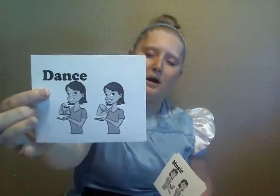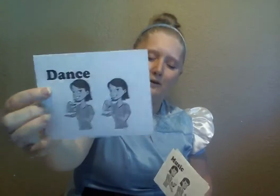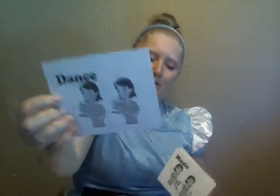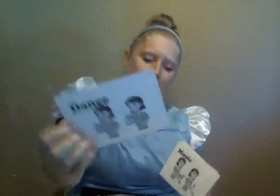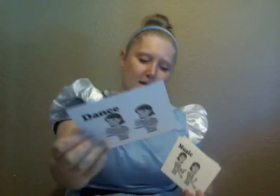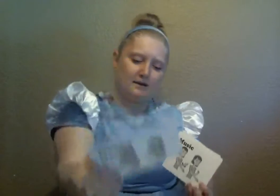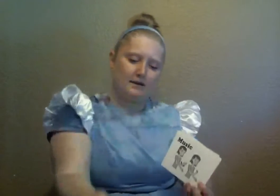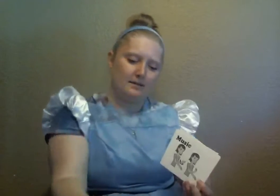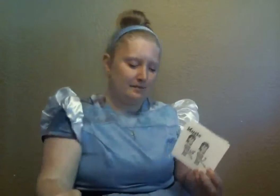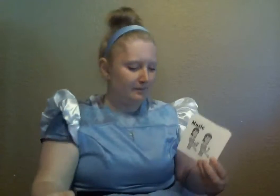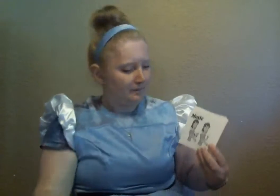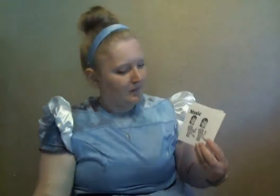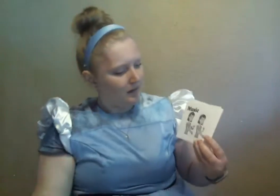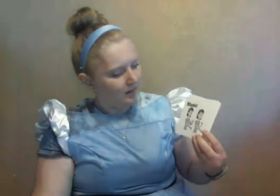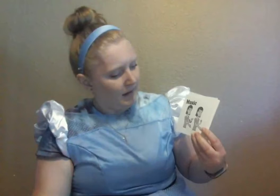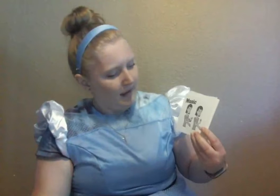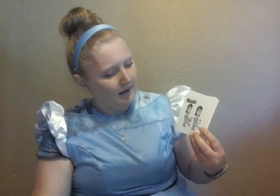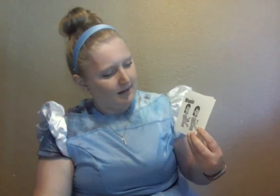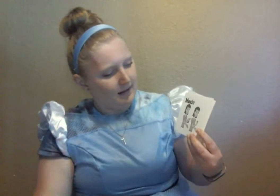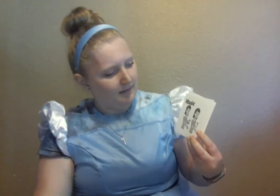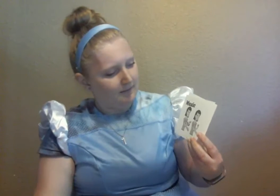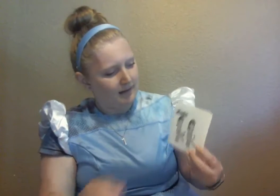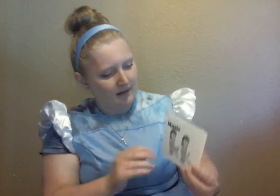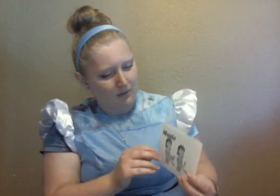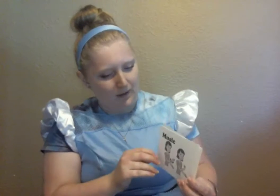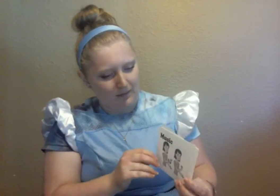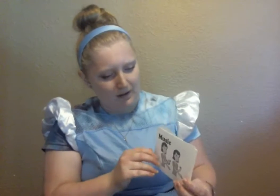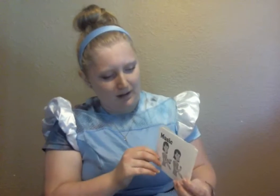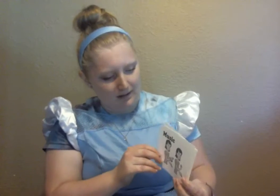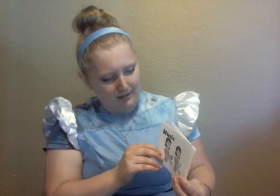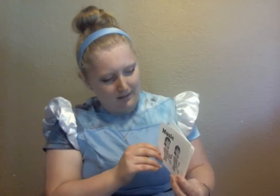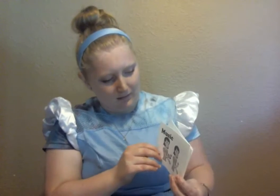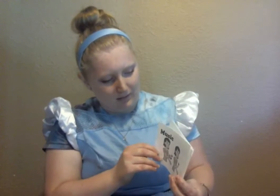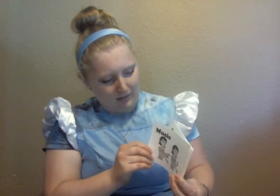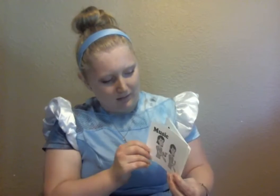Perfect. Okay, our next sign. Oh wait, we already did that one.